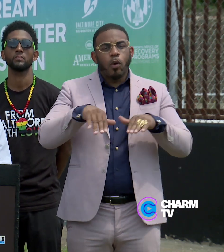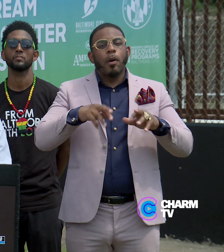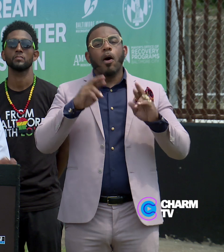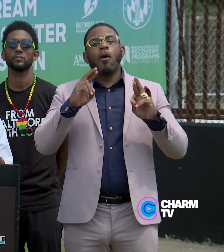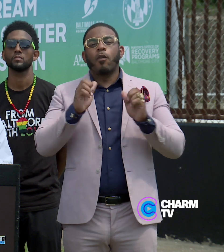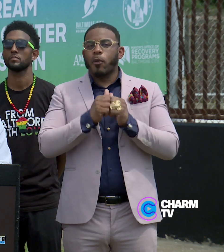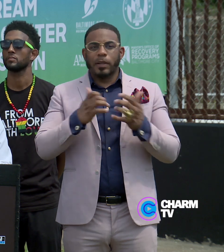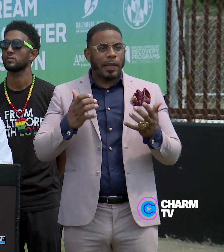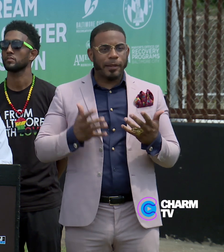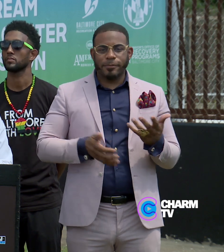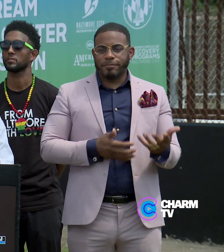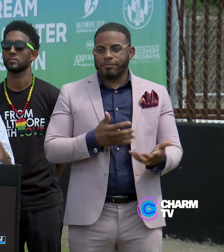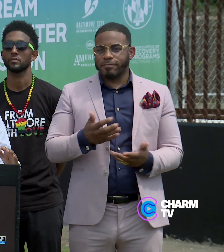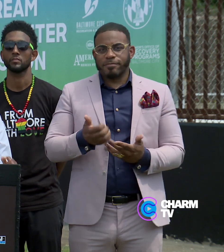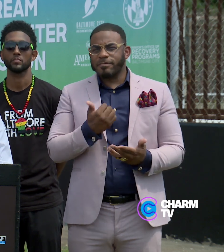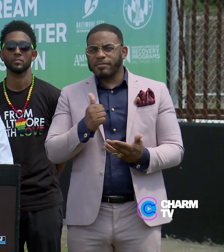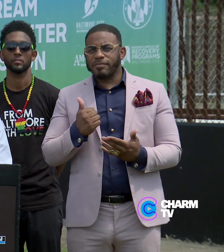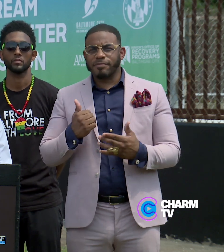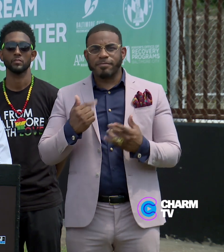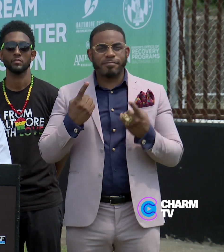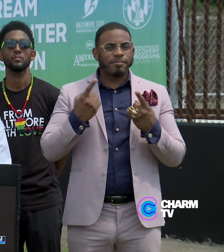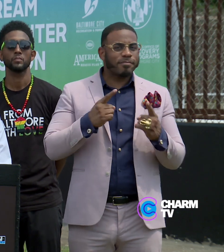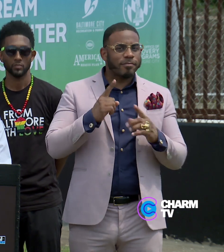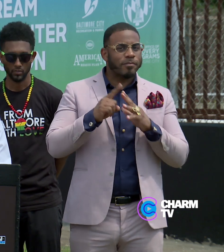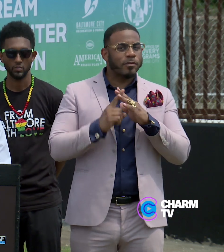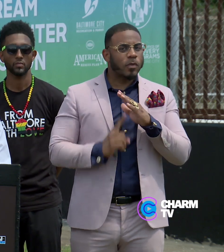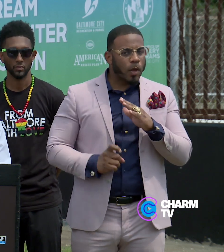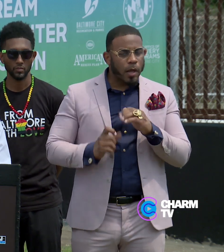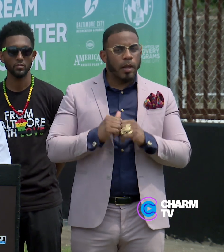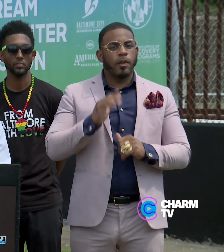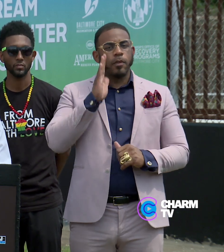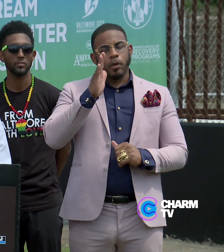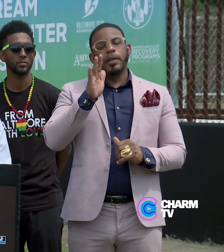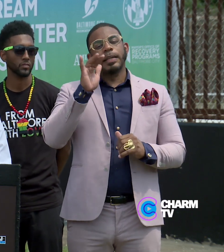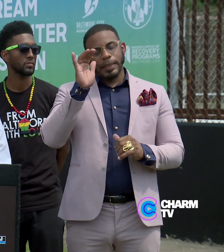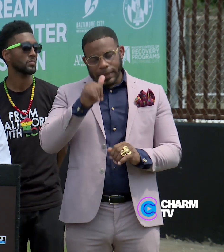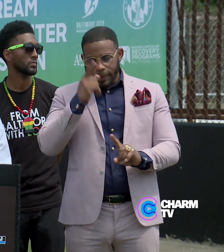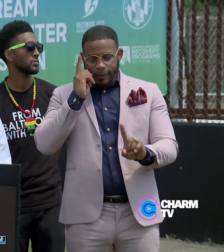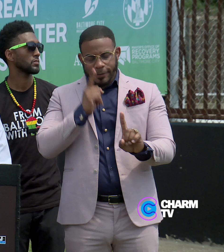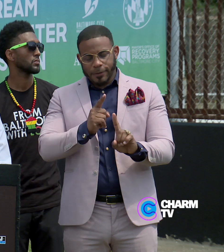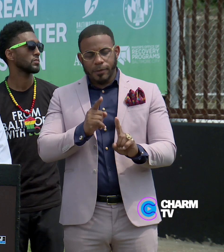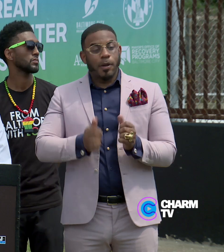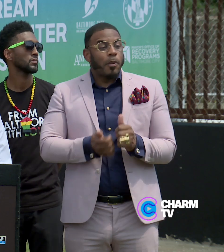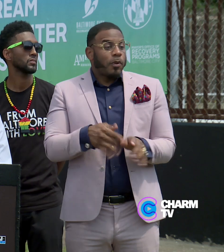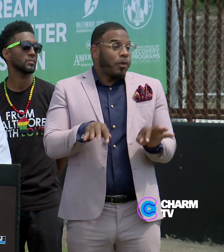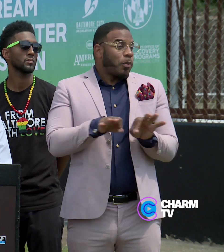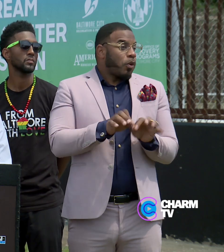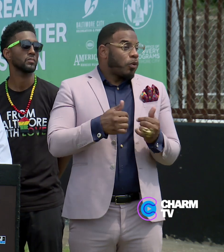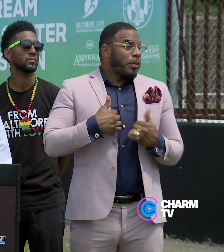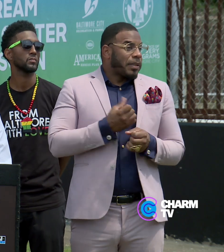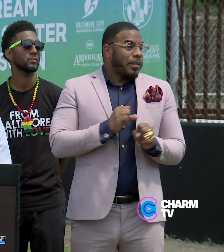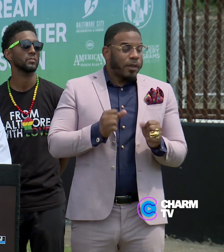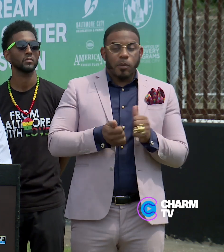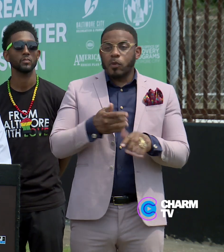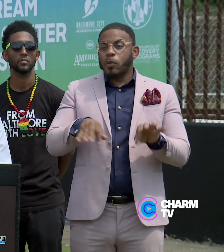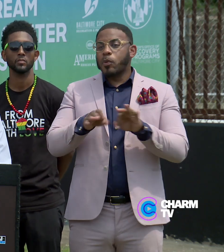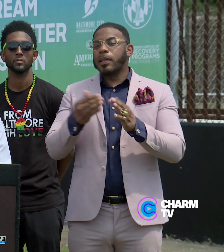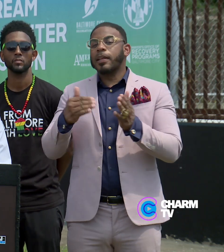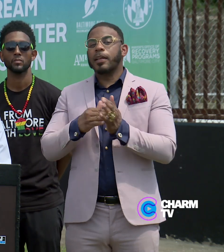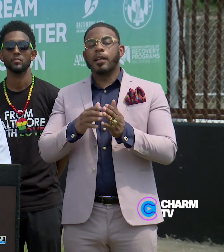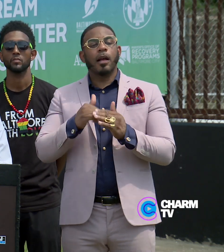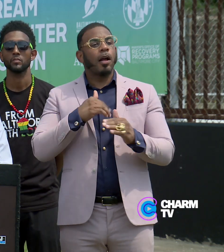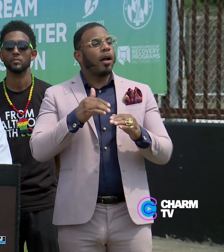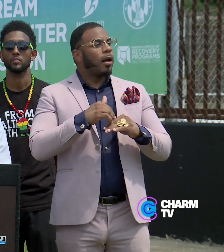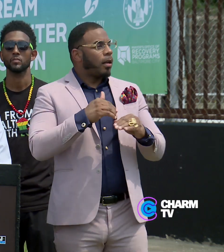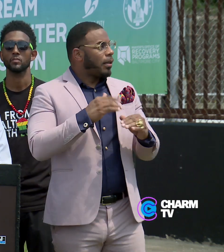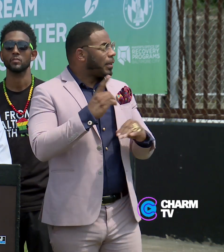hopefully without any incident of drownings in the future. And so that is most important to me, but most importantly, again, on a